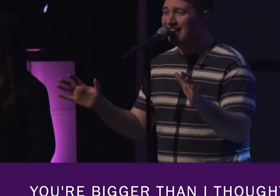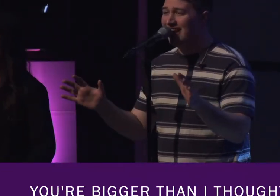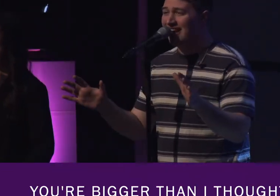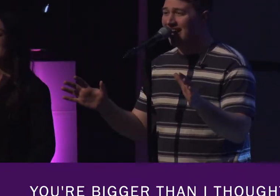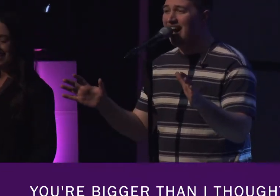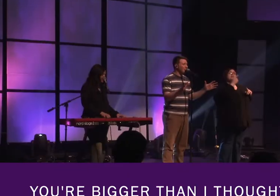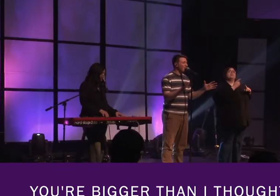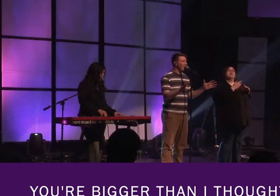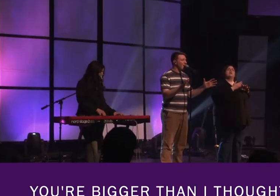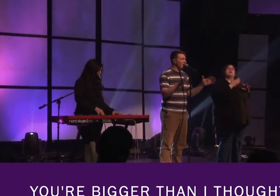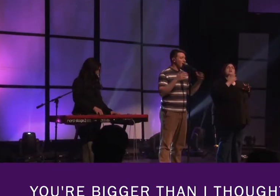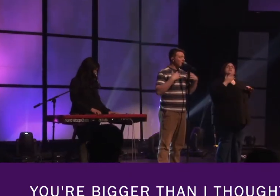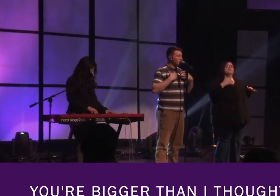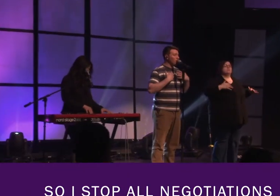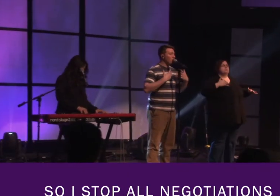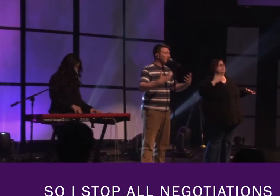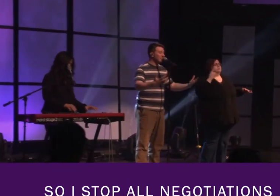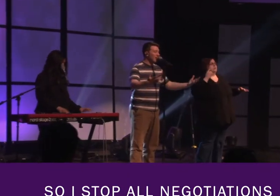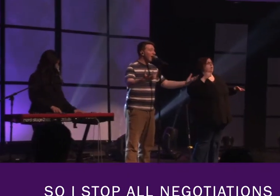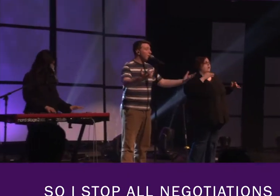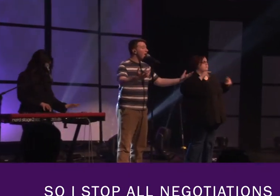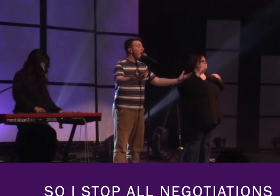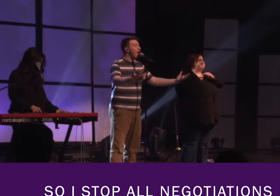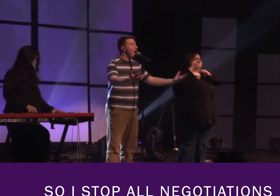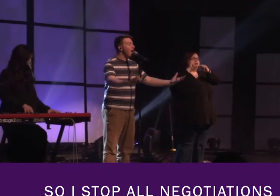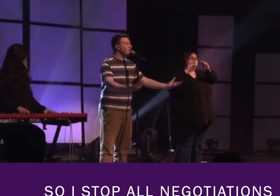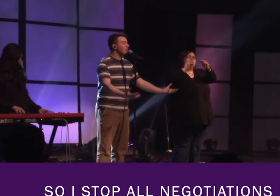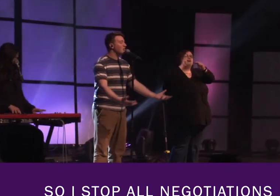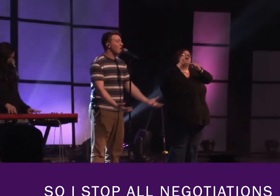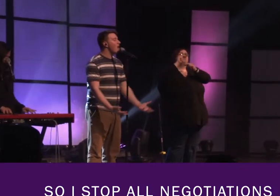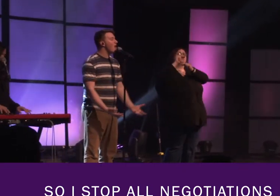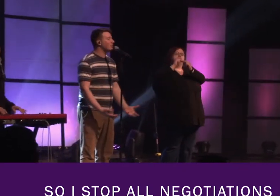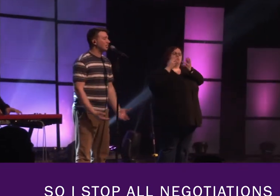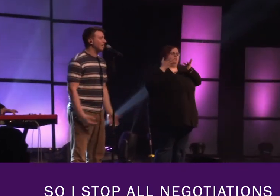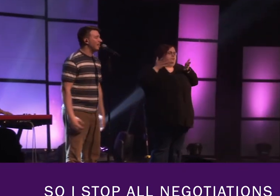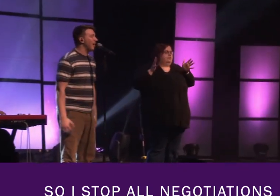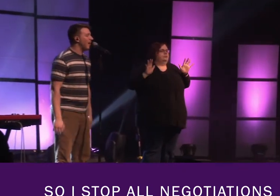bigger than I thought. So I stop all